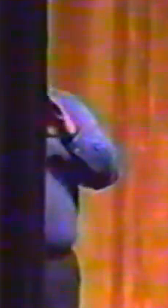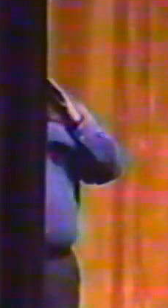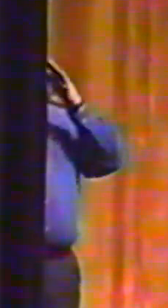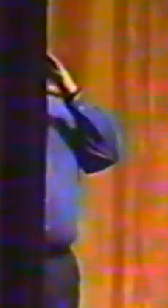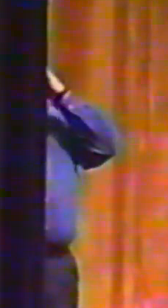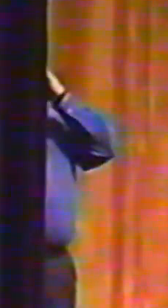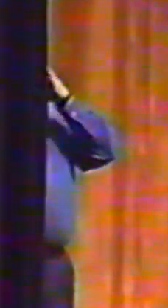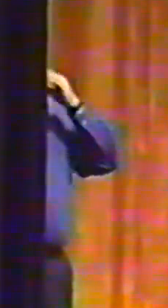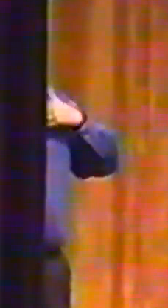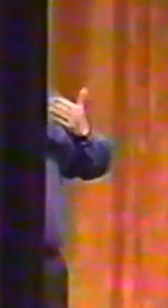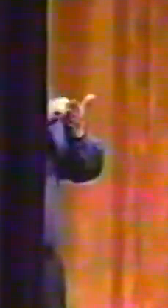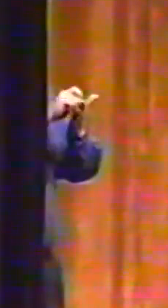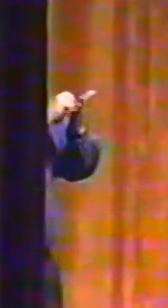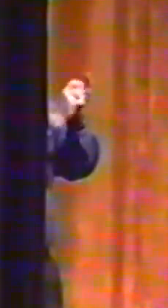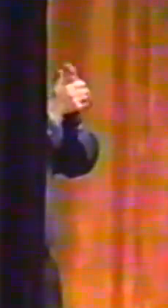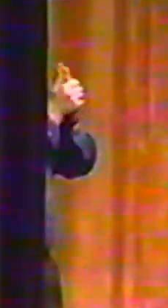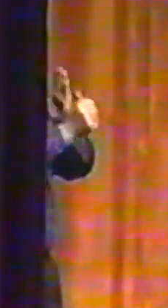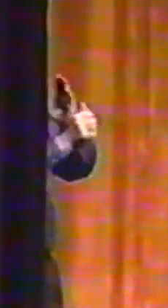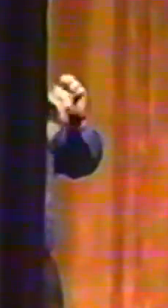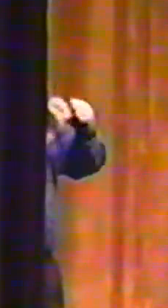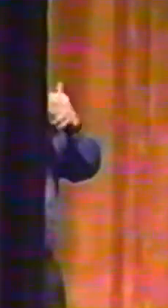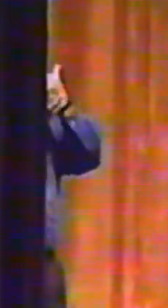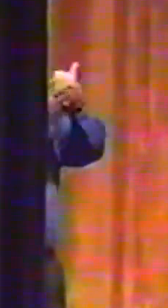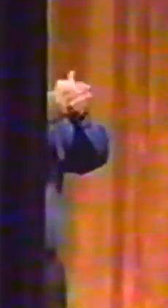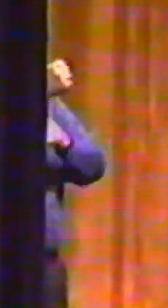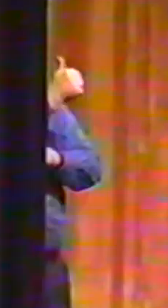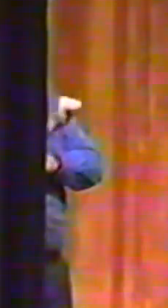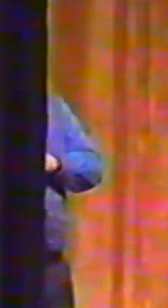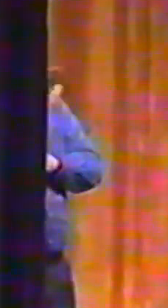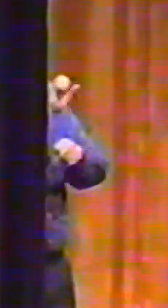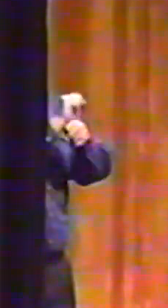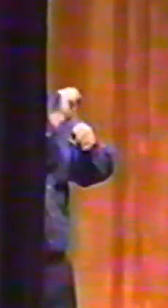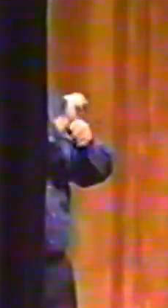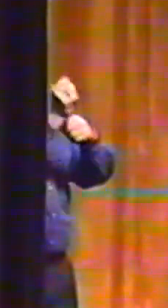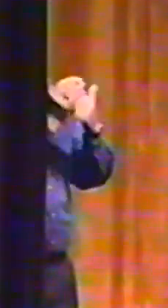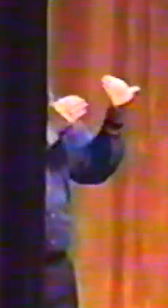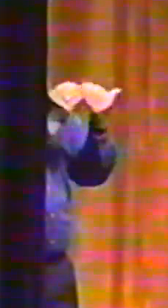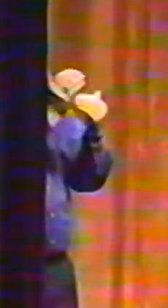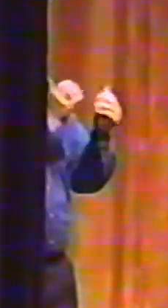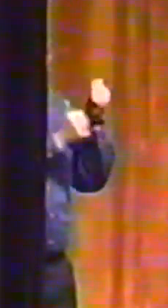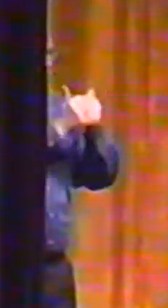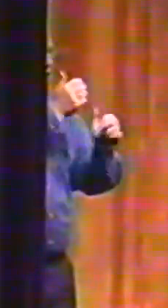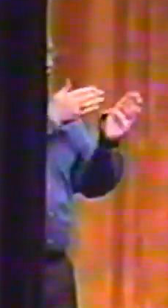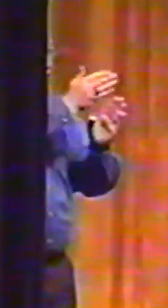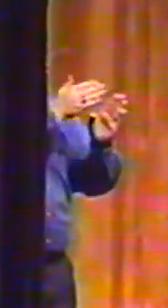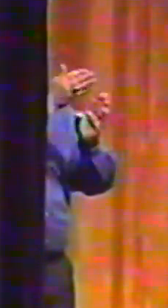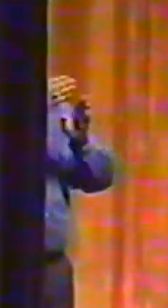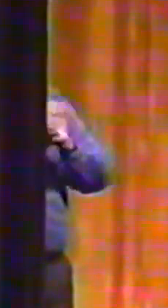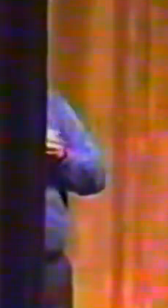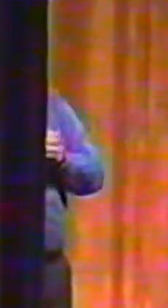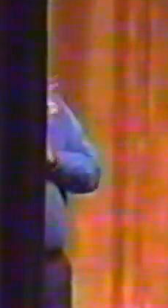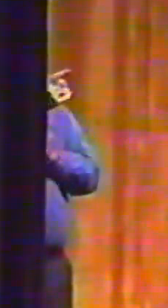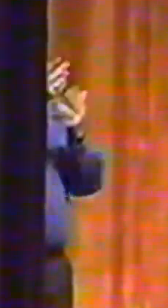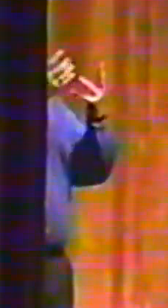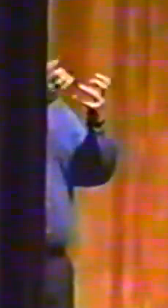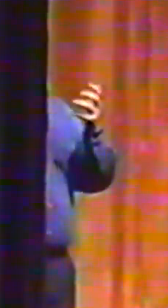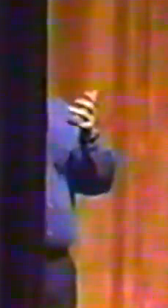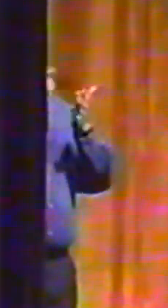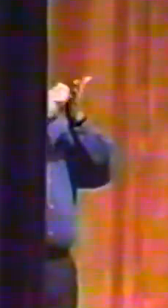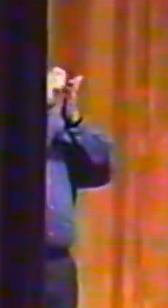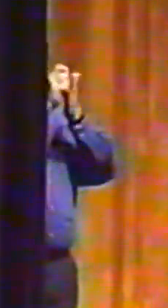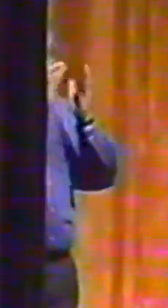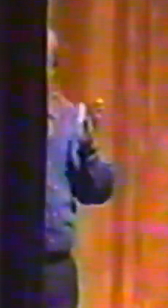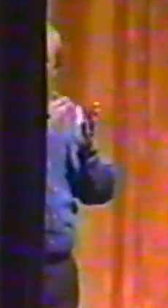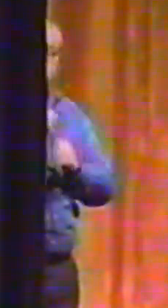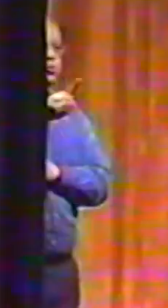in almost any profession you choose. But if you want to be a writer, the solution is simple. You must write. Many people